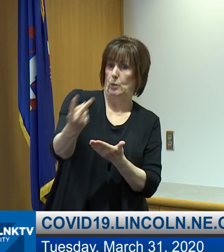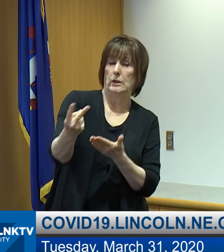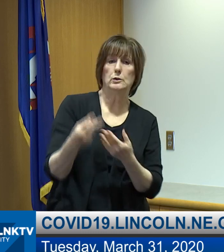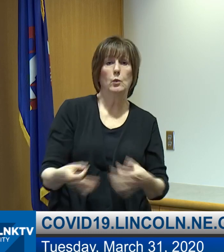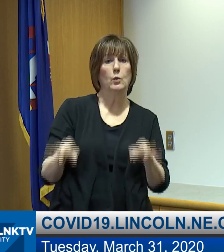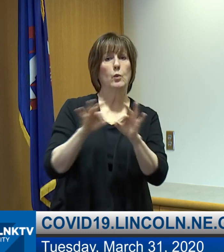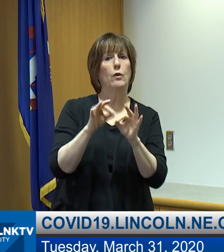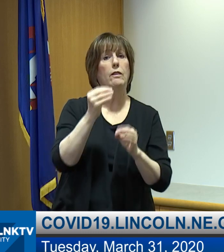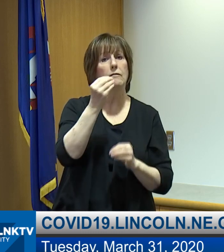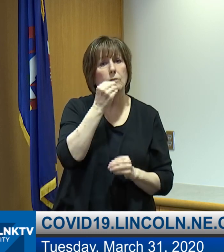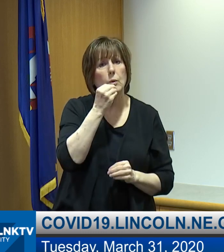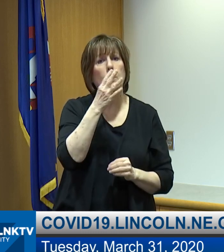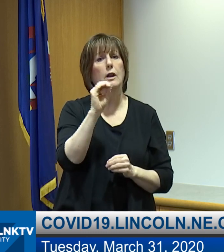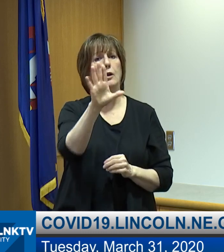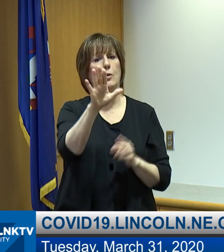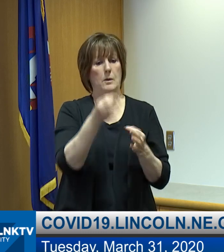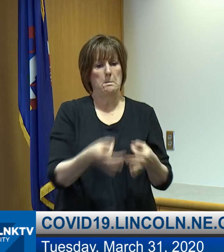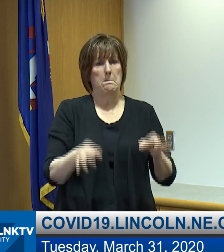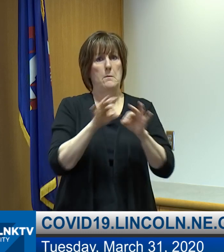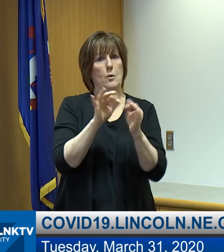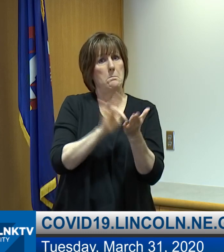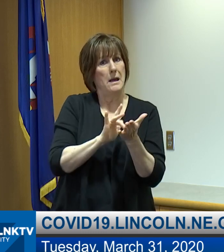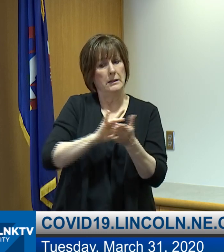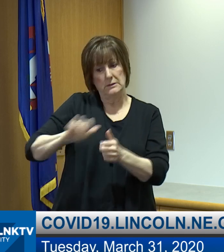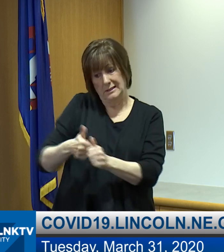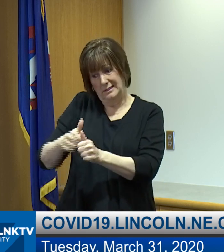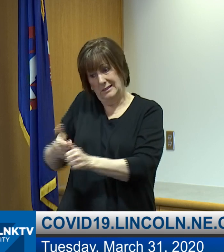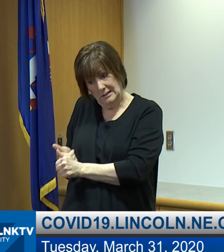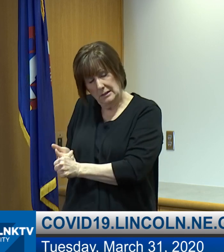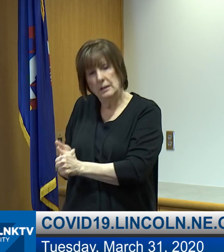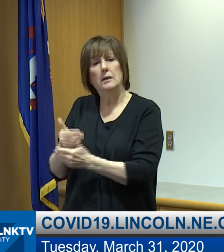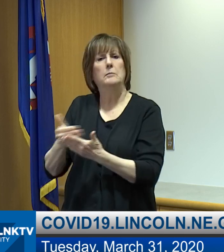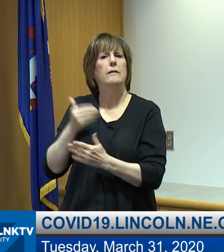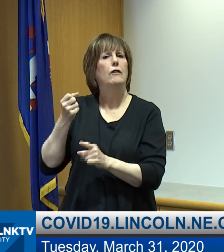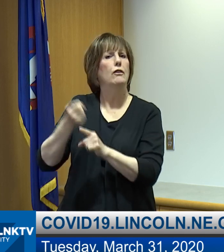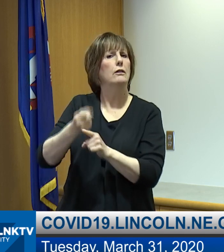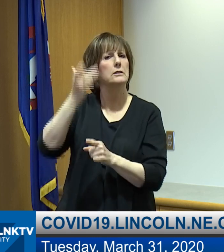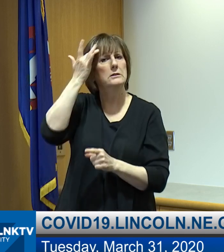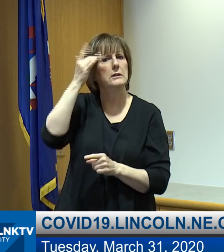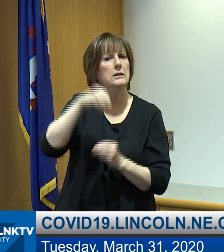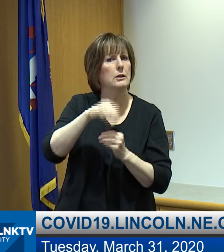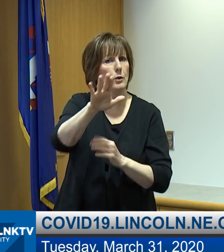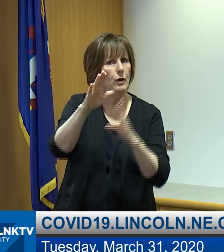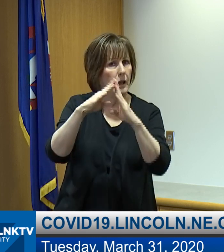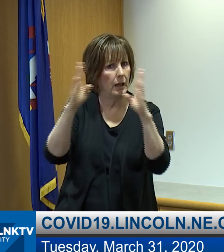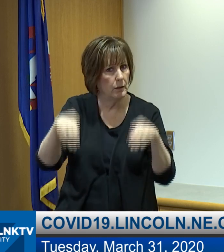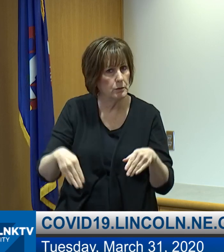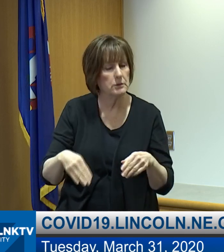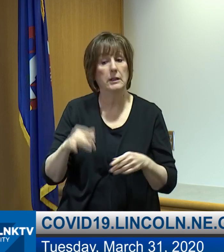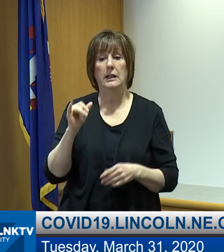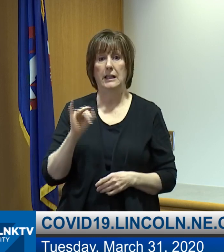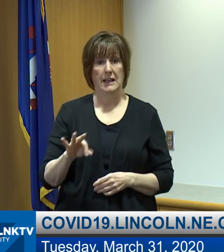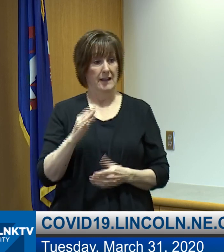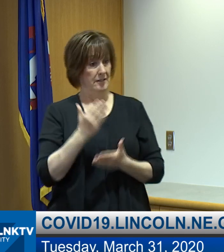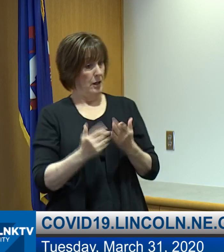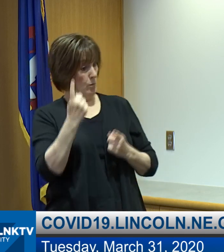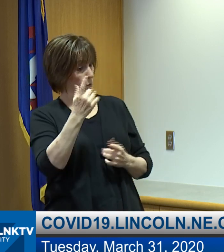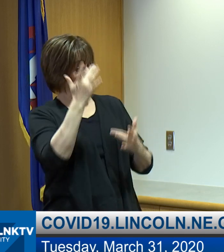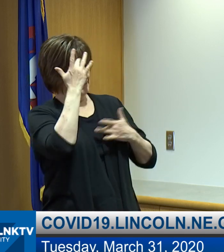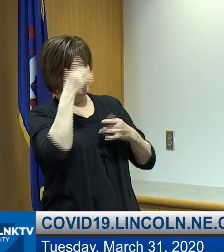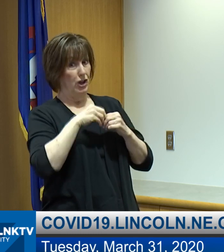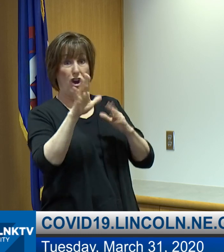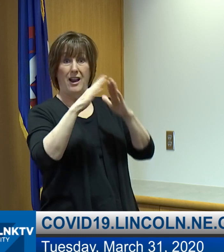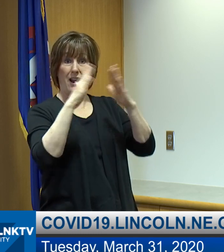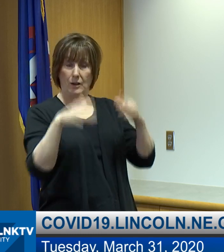and essential medicines on hand before anyone gets ill in our homes. Public health officials want you to stay home if someone in your household is